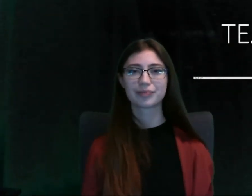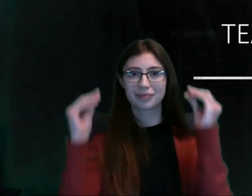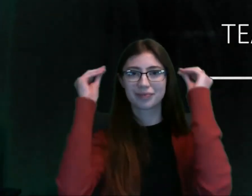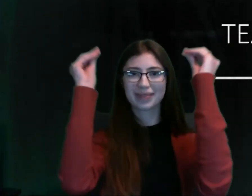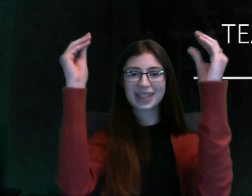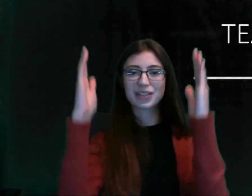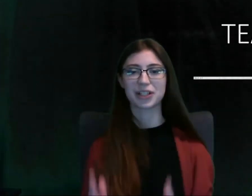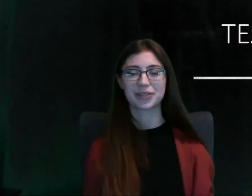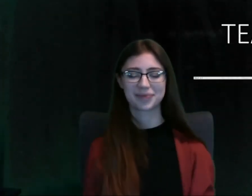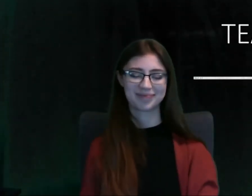Teacher.